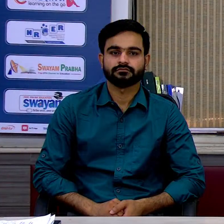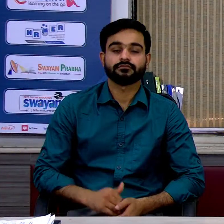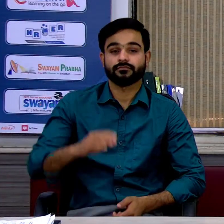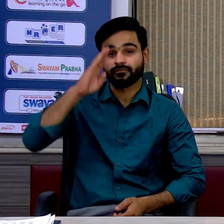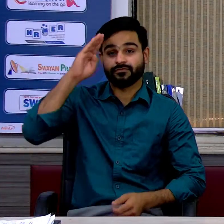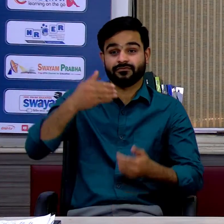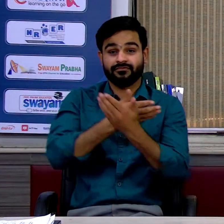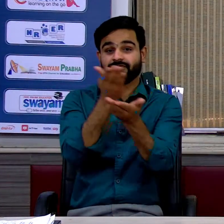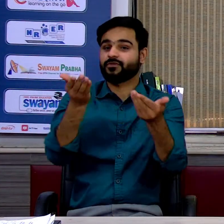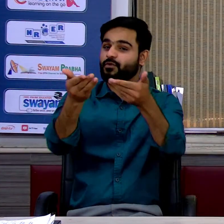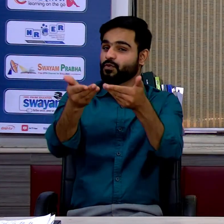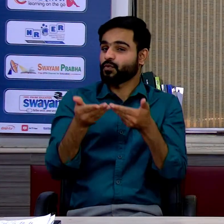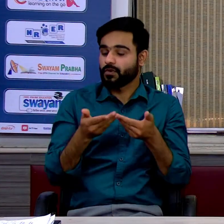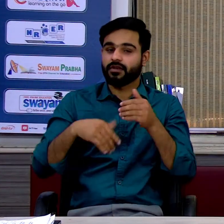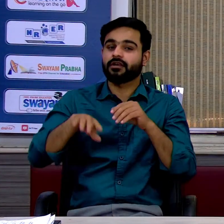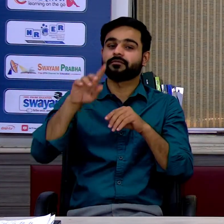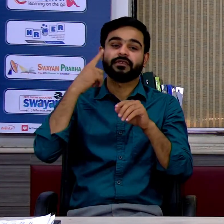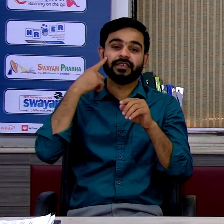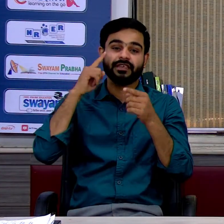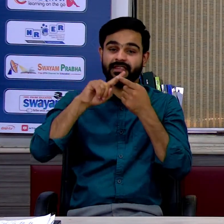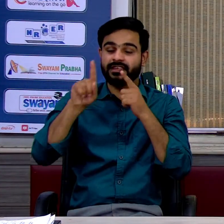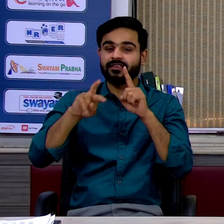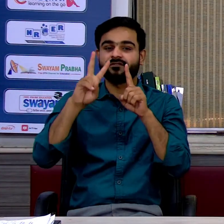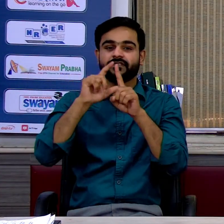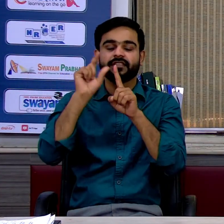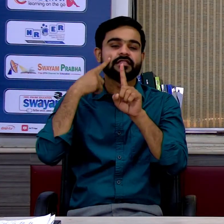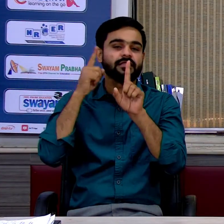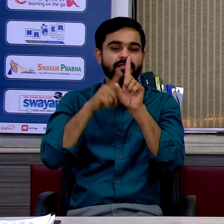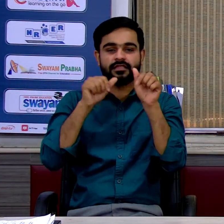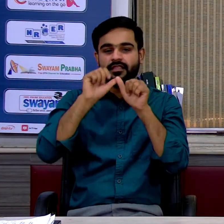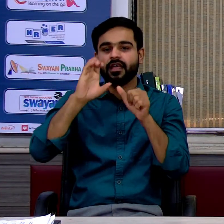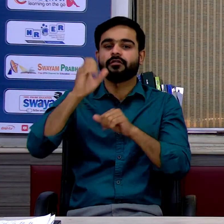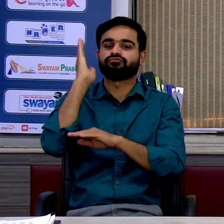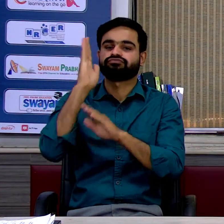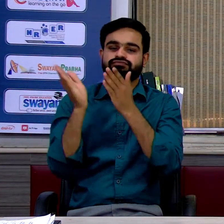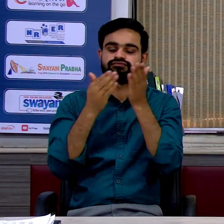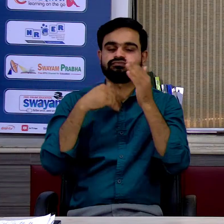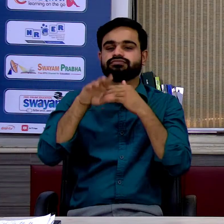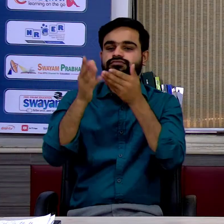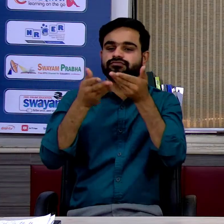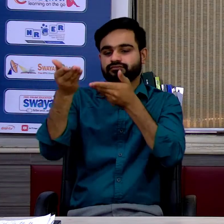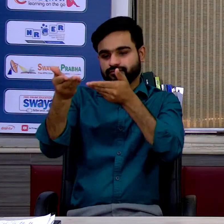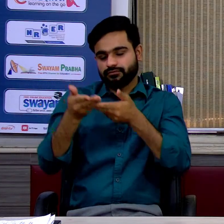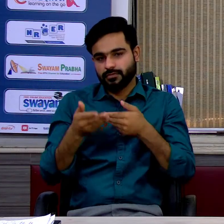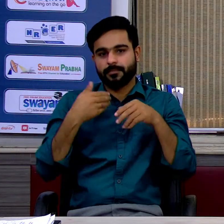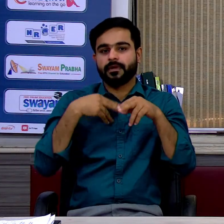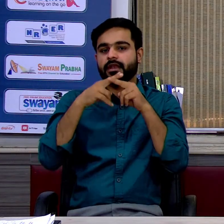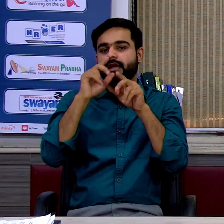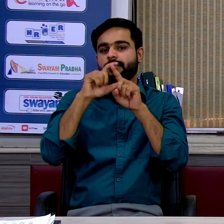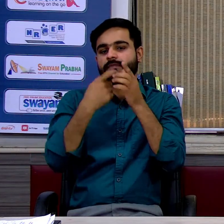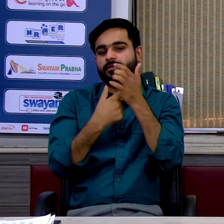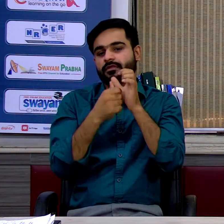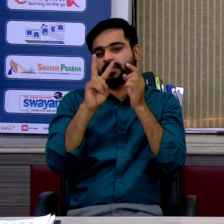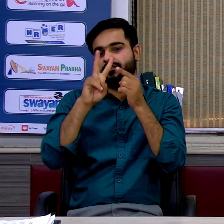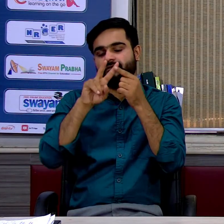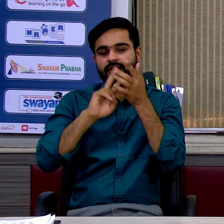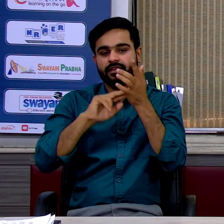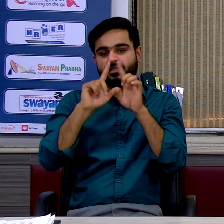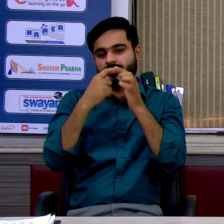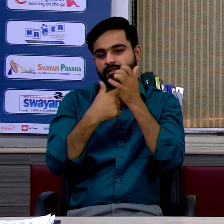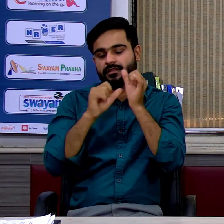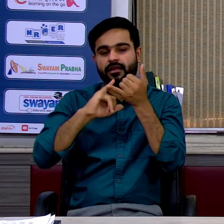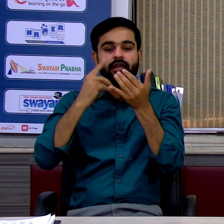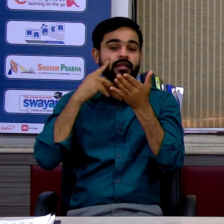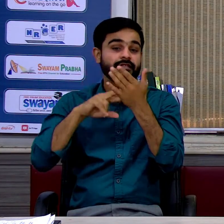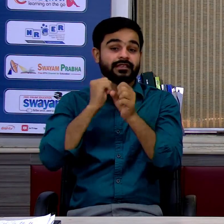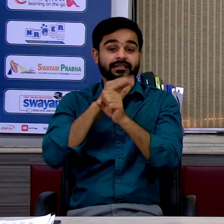Hello everyone and welcome to VmVideocon Channel. I am with you Dharmendra Singh and I would like to welcome you all to this fascinating session of learning of special